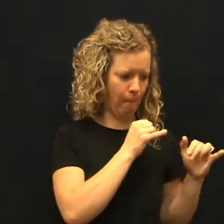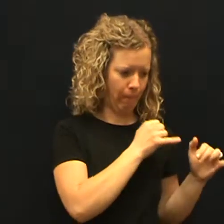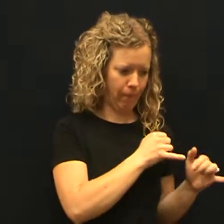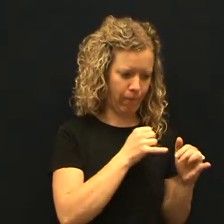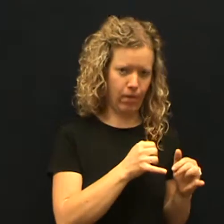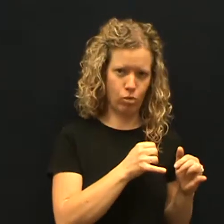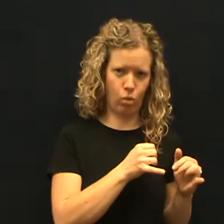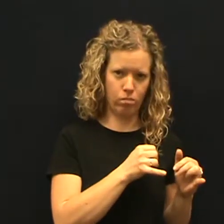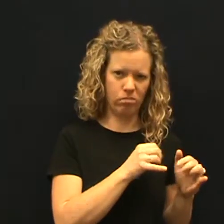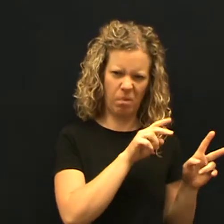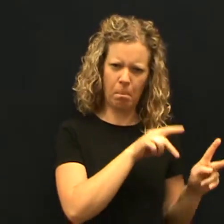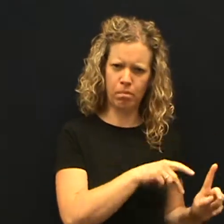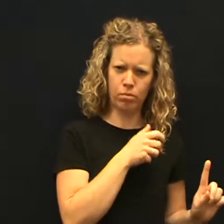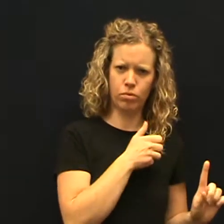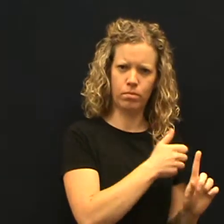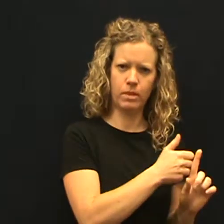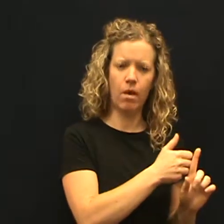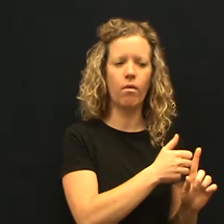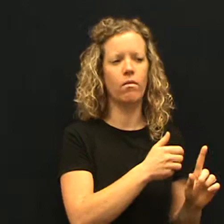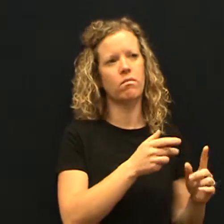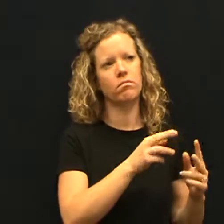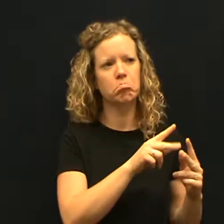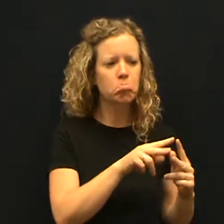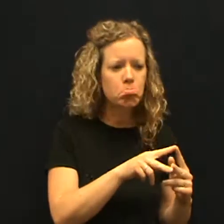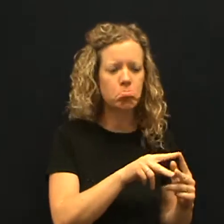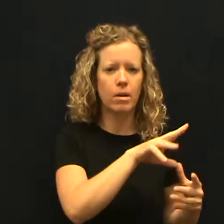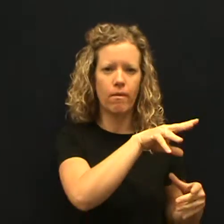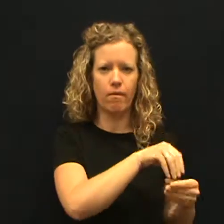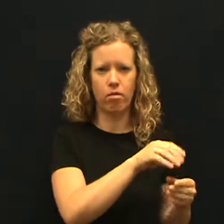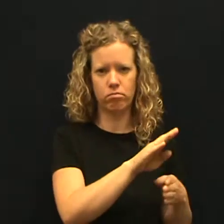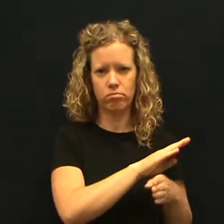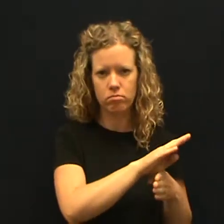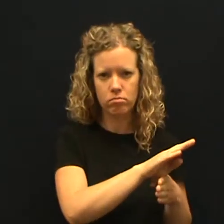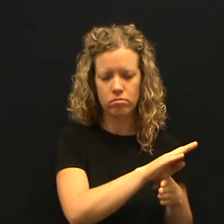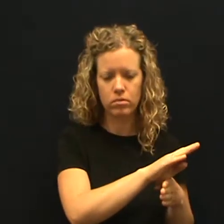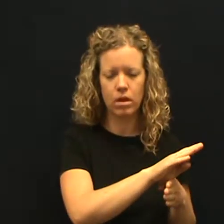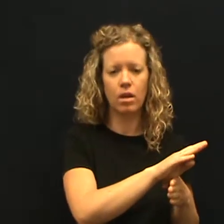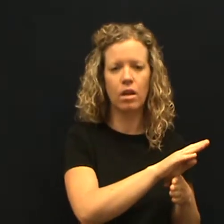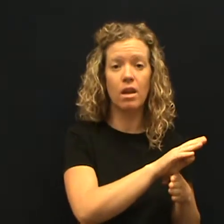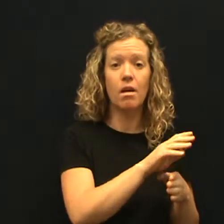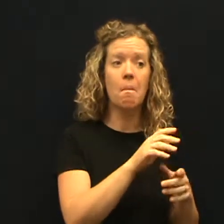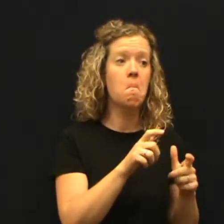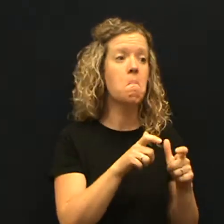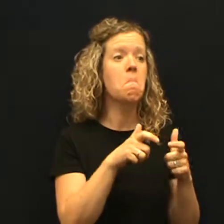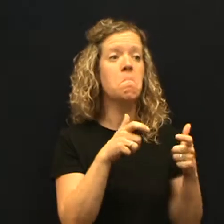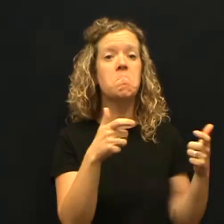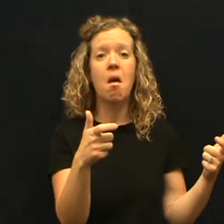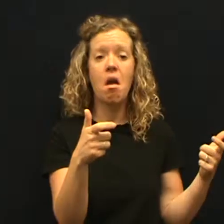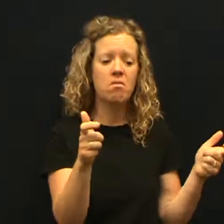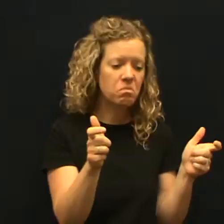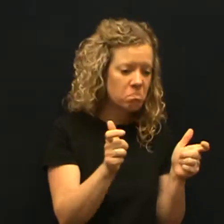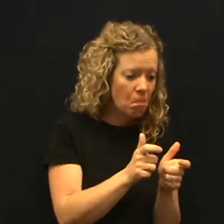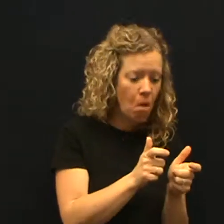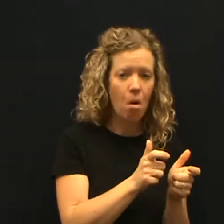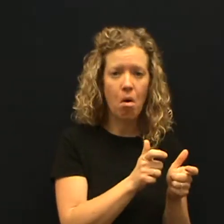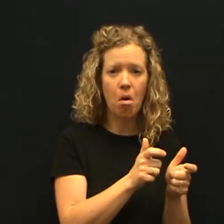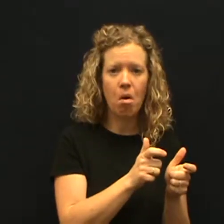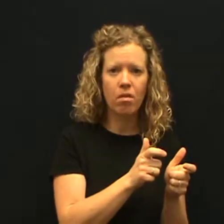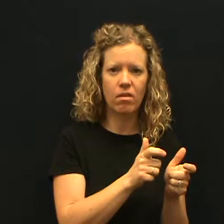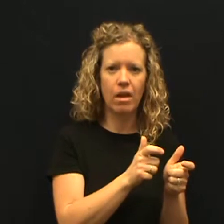partners who are involved in the business. Both large and small investors can own shares